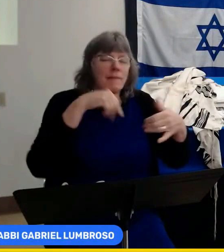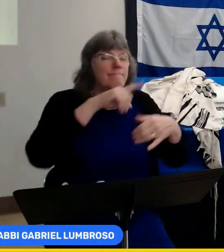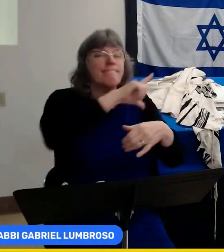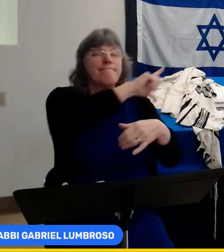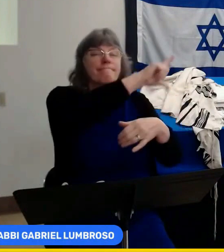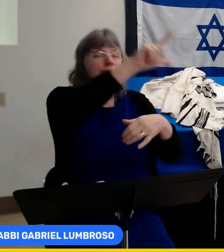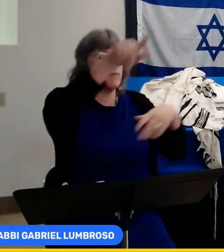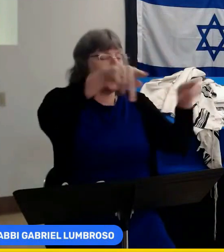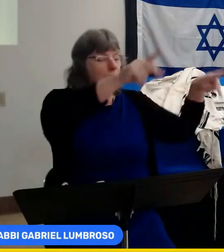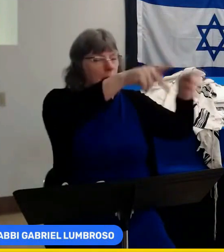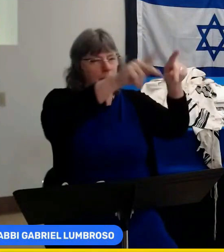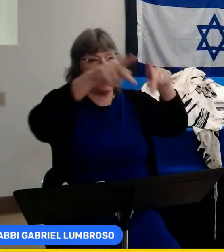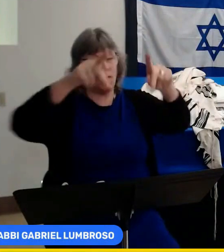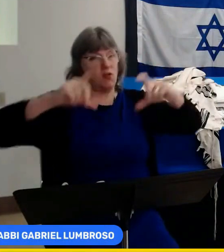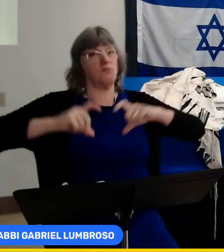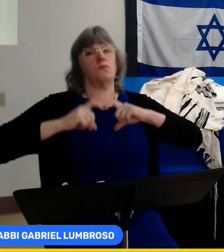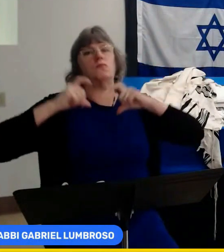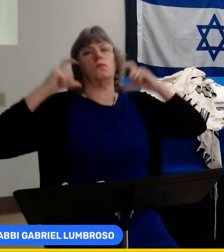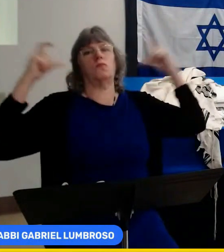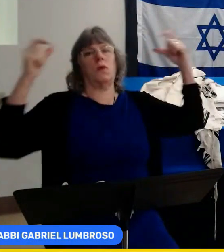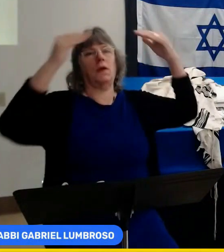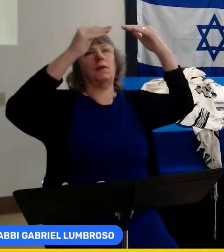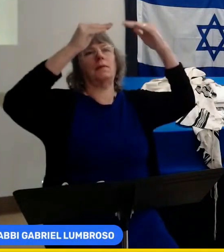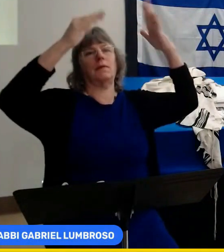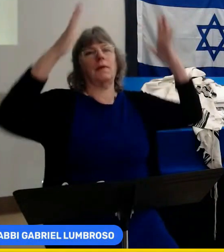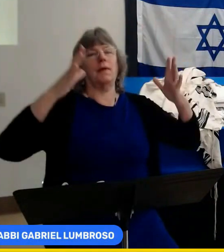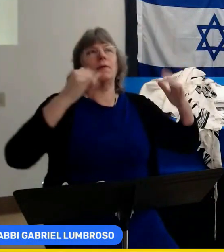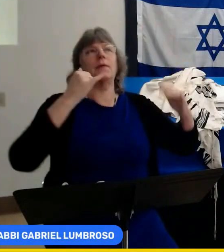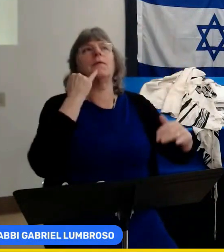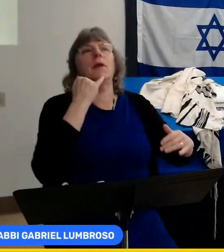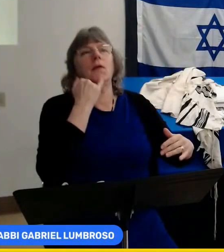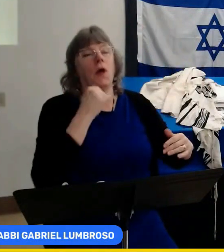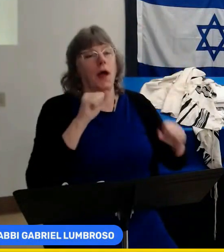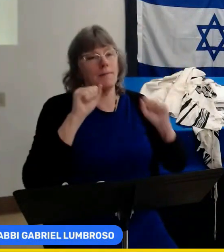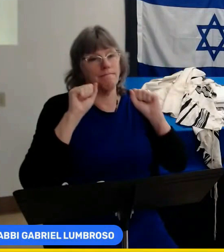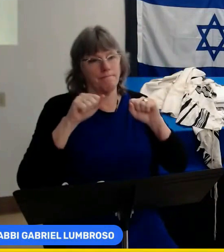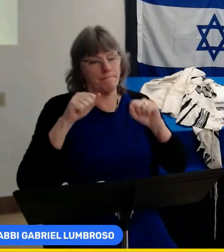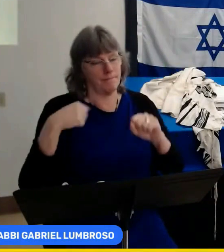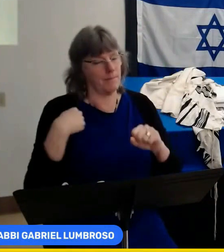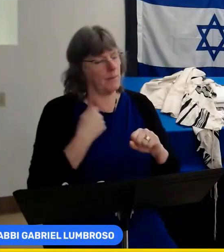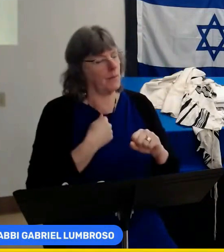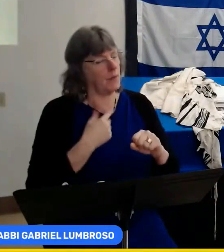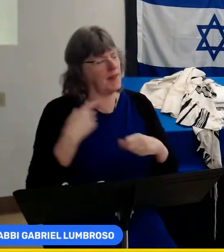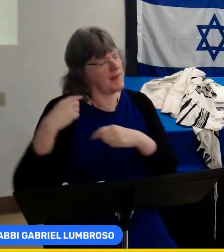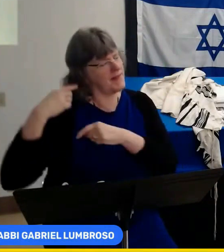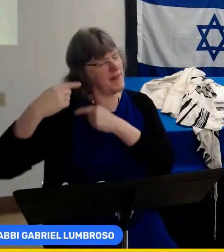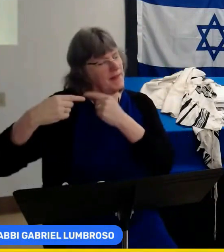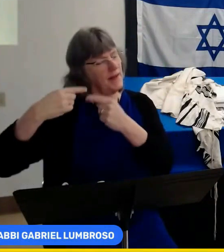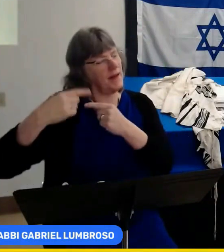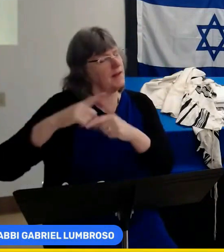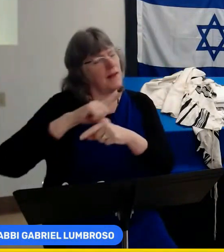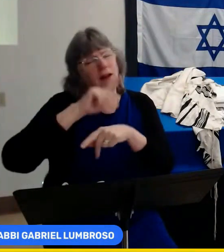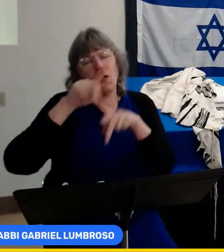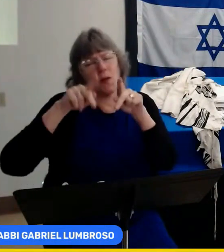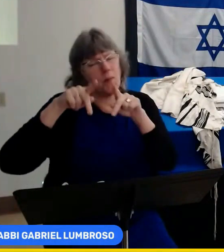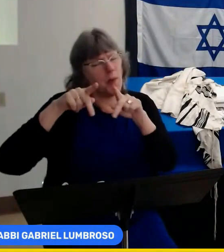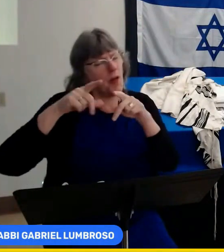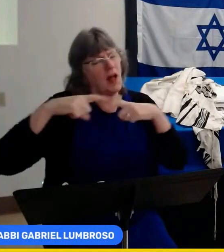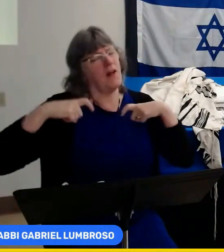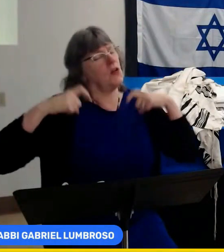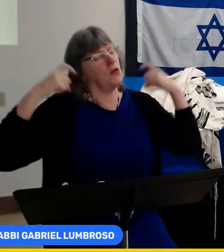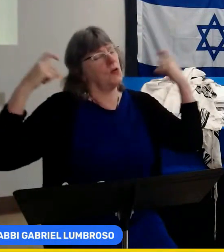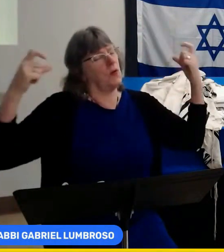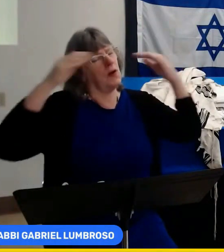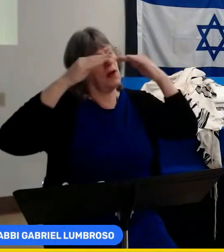people of the greater house of Israel. May we, our descendants and the descendants of your people of the greater house of